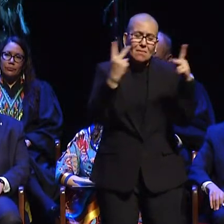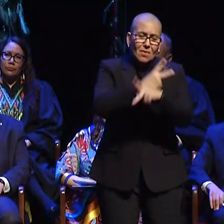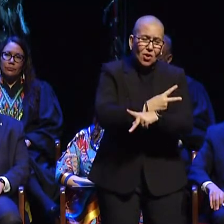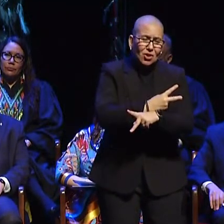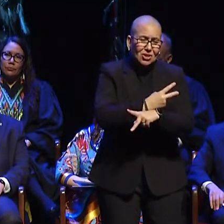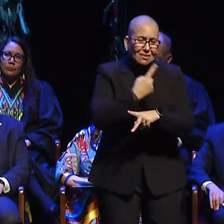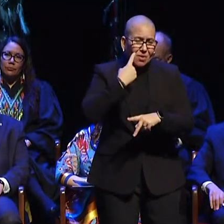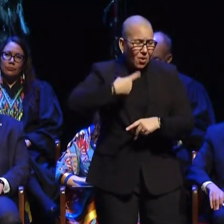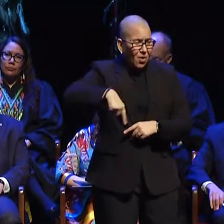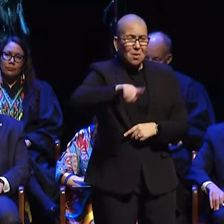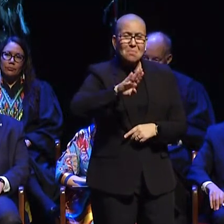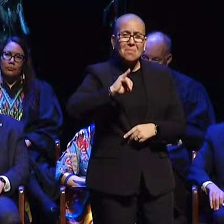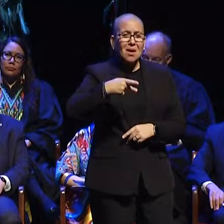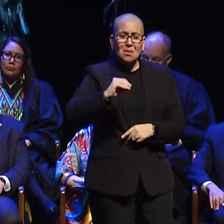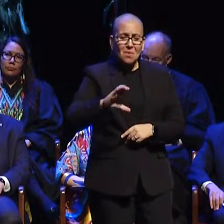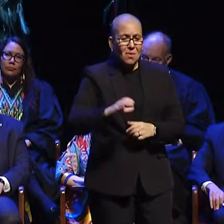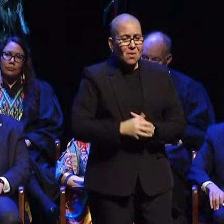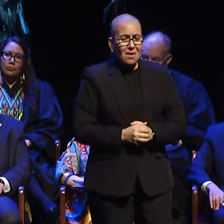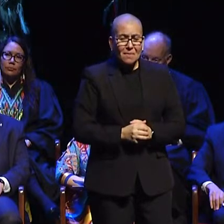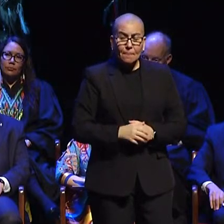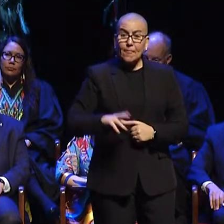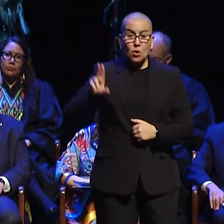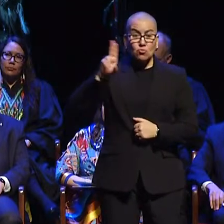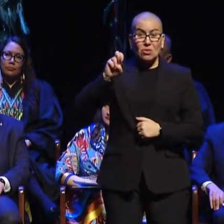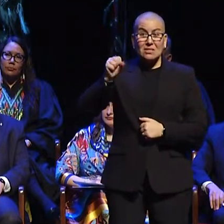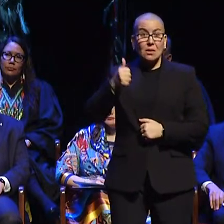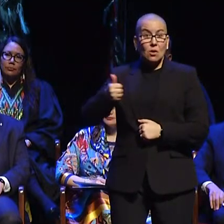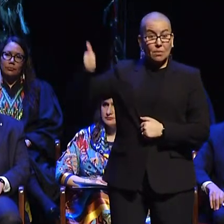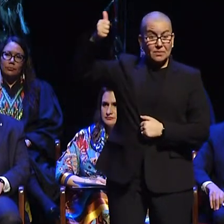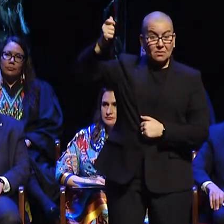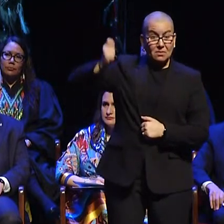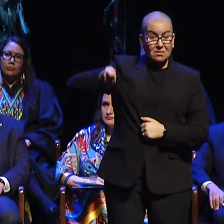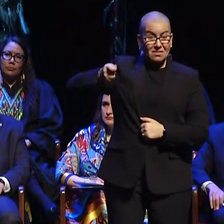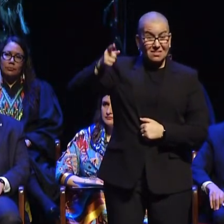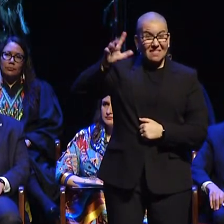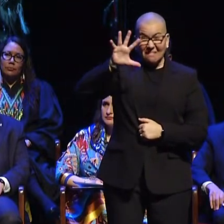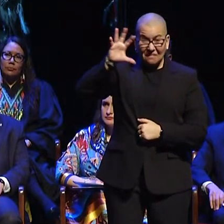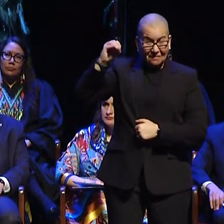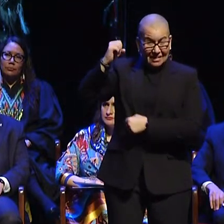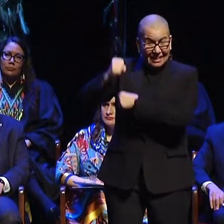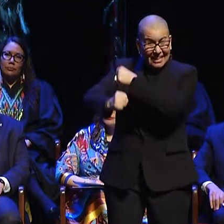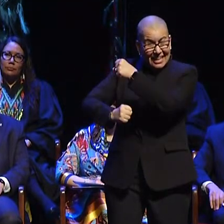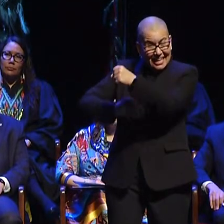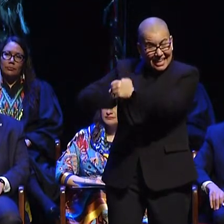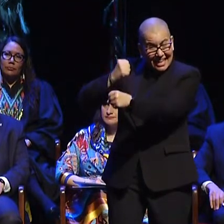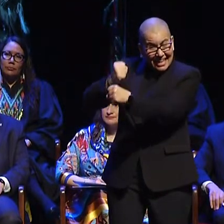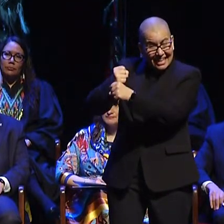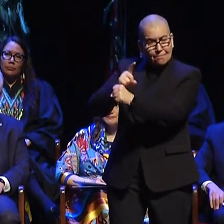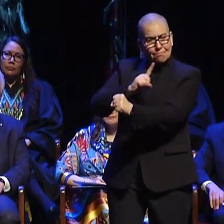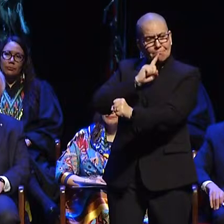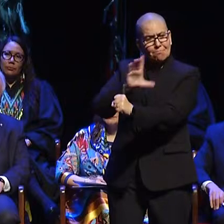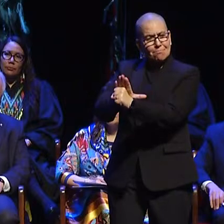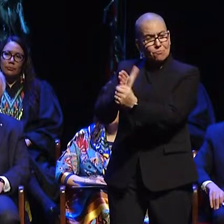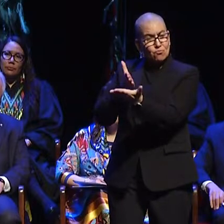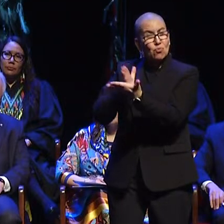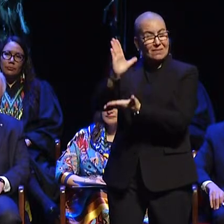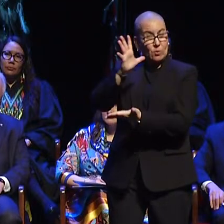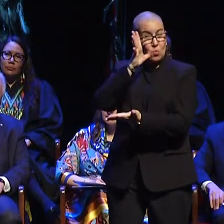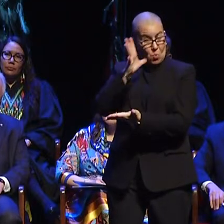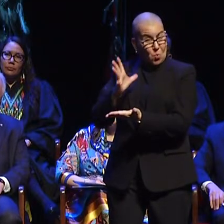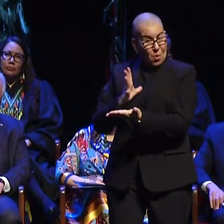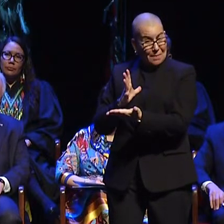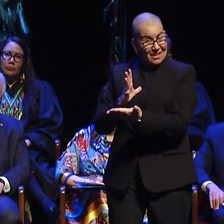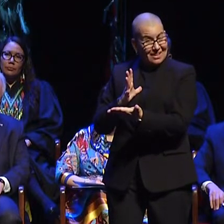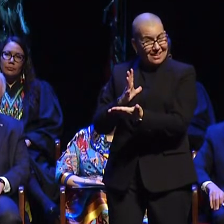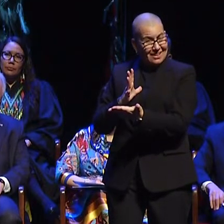the U.S. Supreme Court's decision to overturn 50 years of settled law that guaranteed the right to choose. And on January 6th,